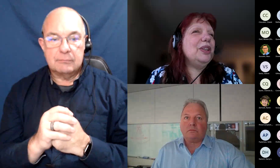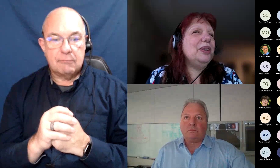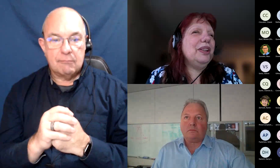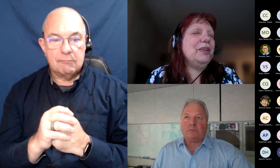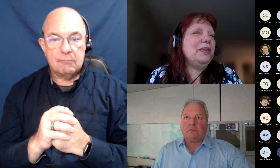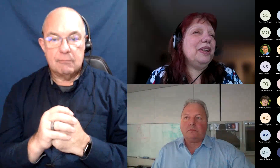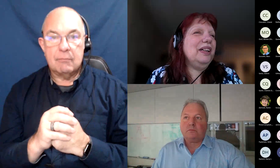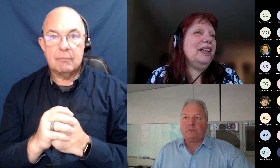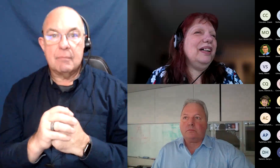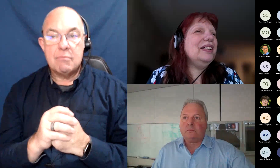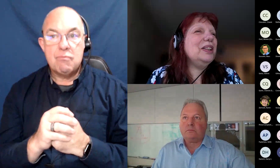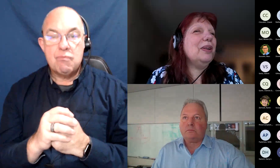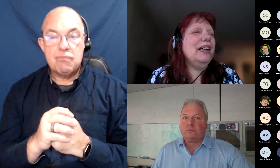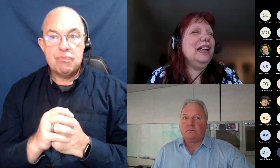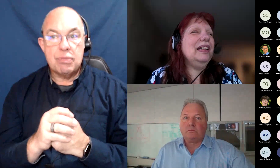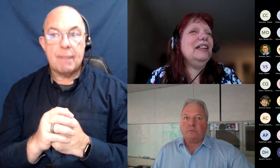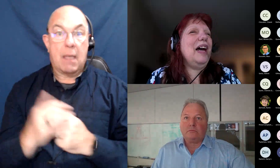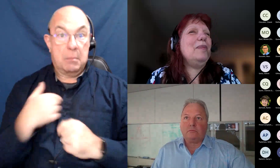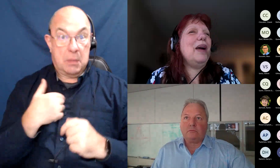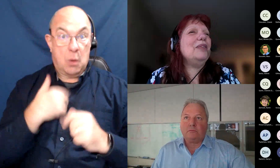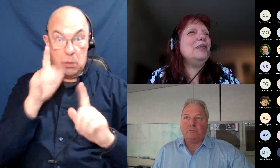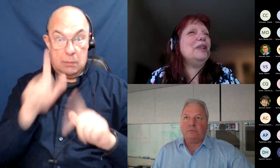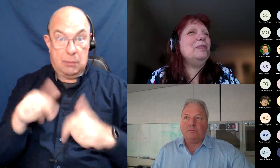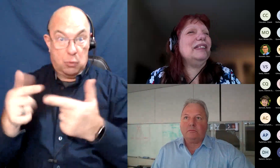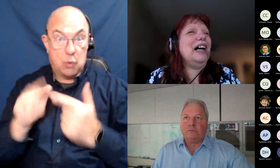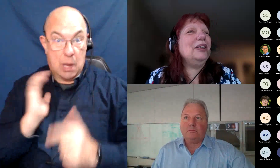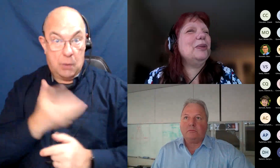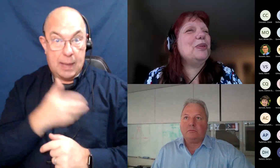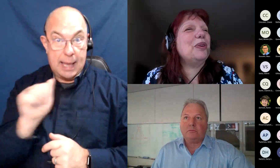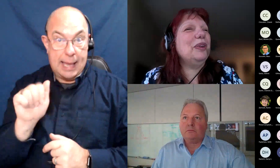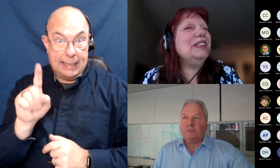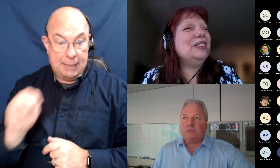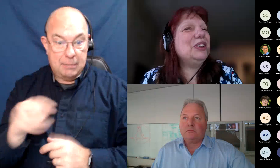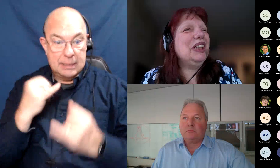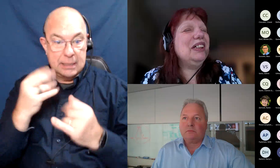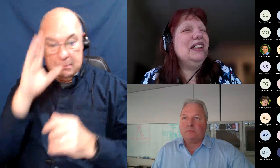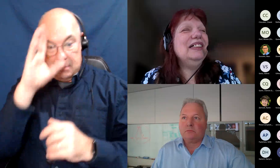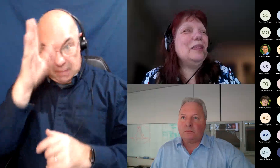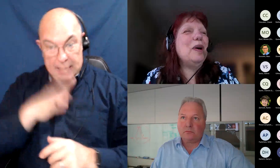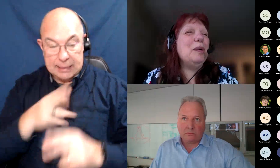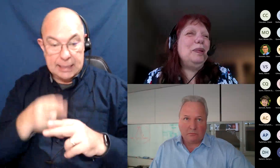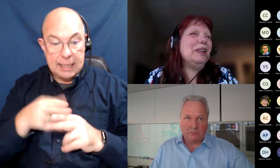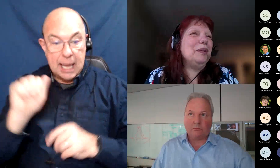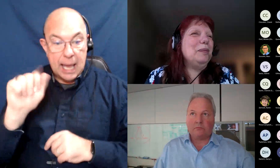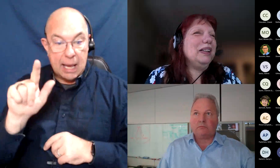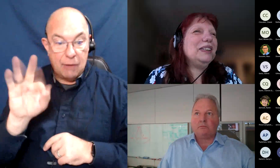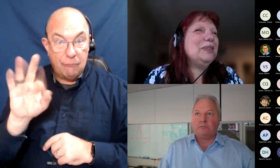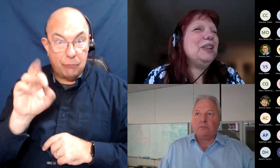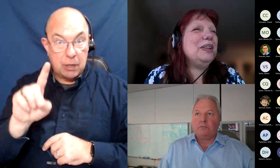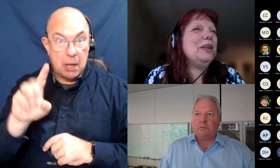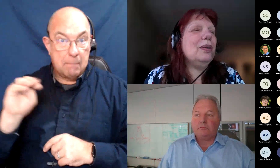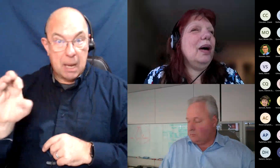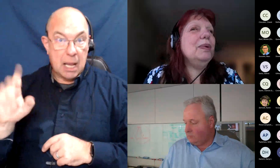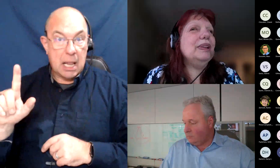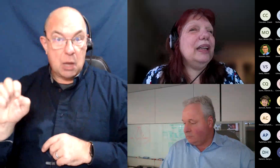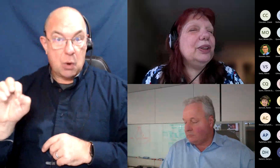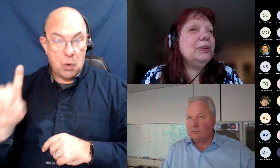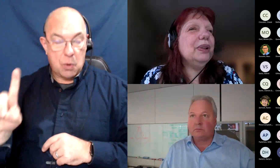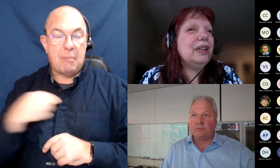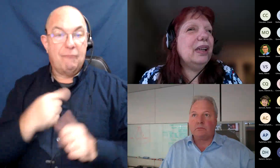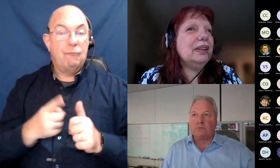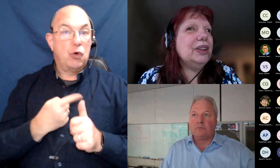before I turn it over to our ADM, Alfred McLeod, who's going to share some opening remarks with you, I